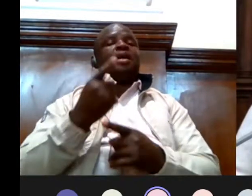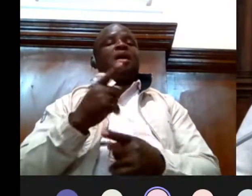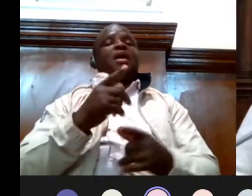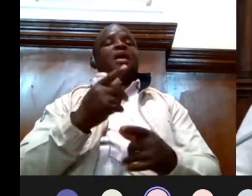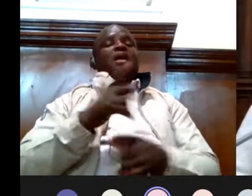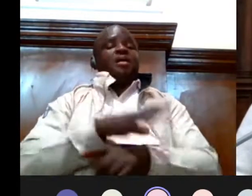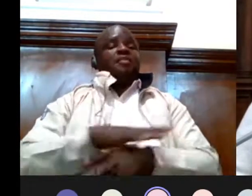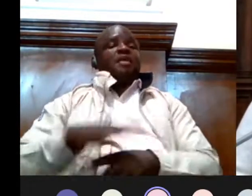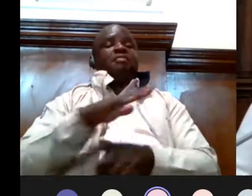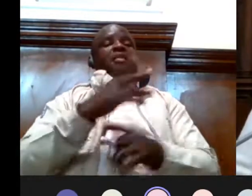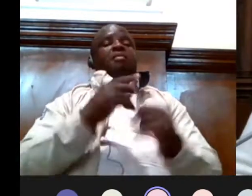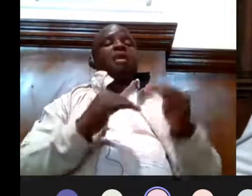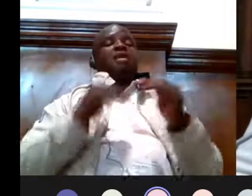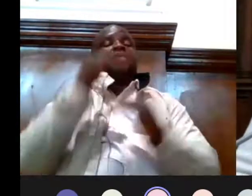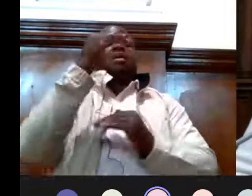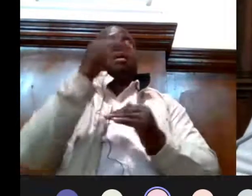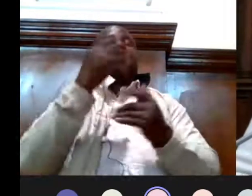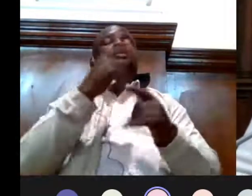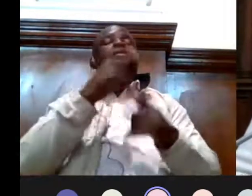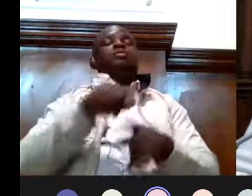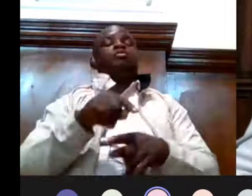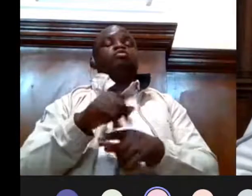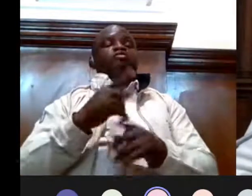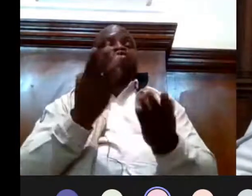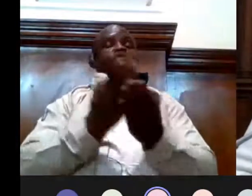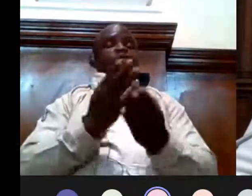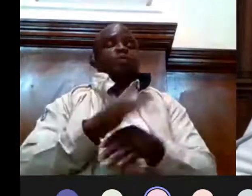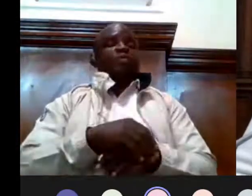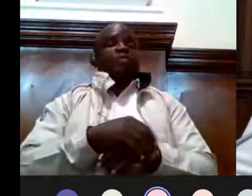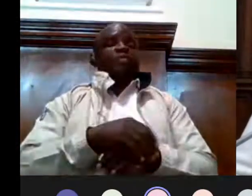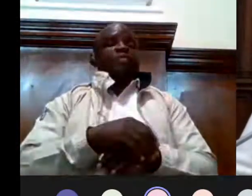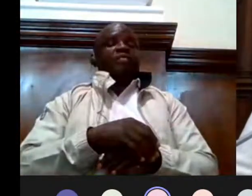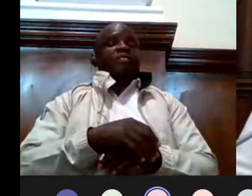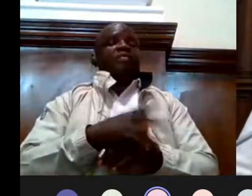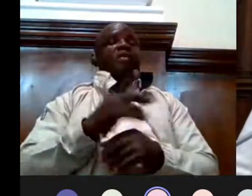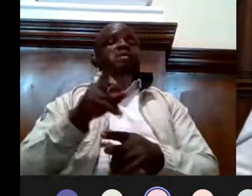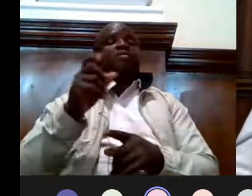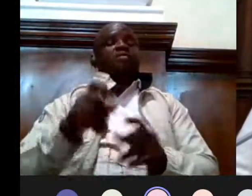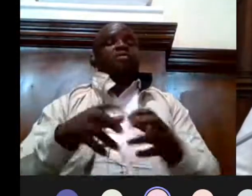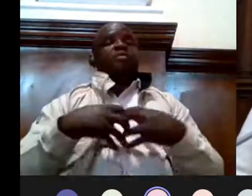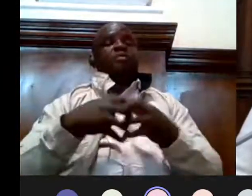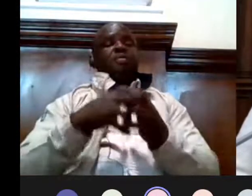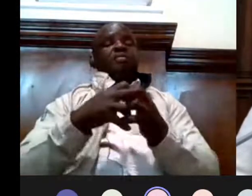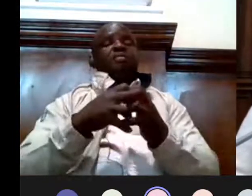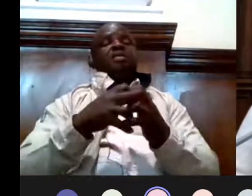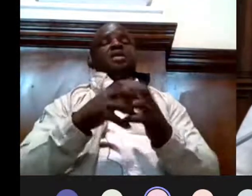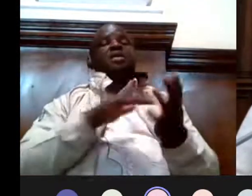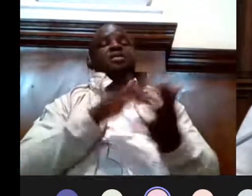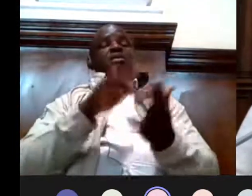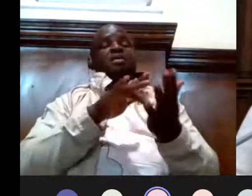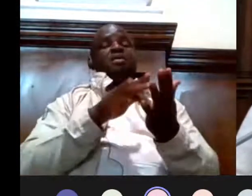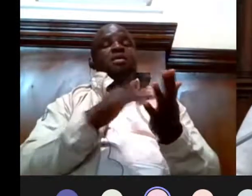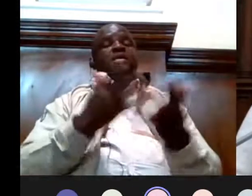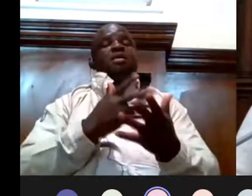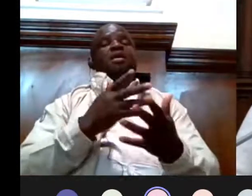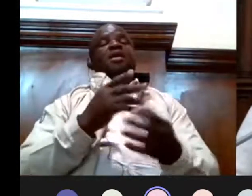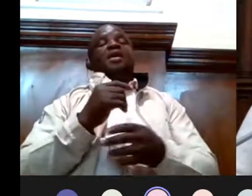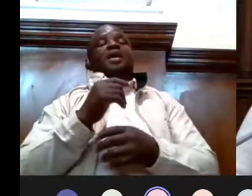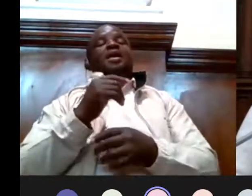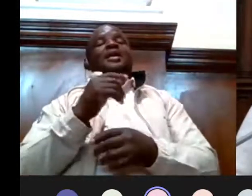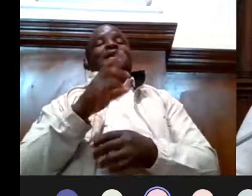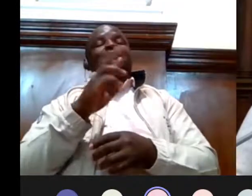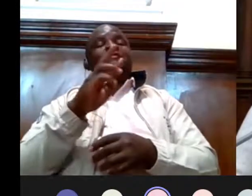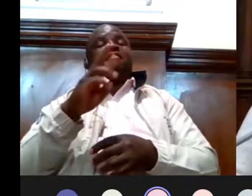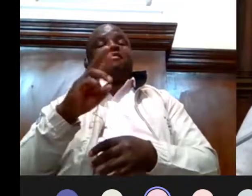She co-founded called Wilberforce Institution in Everton in the Vale. The institution is still